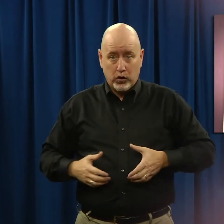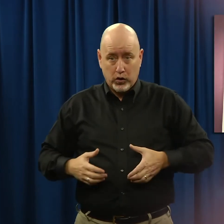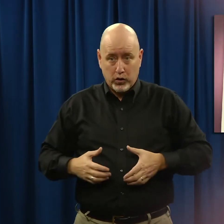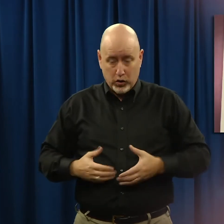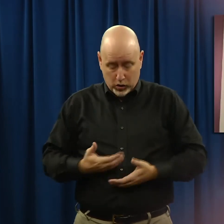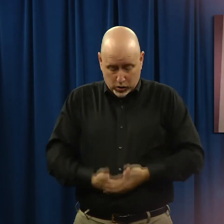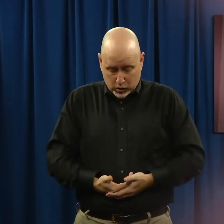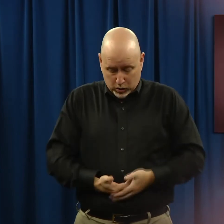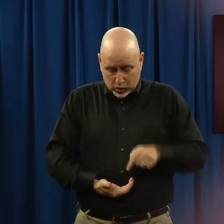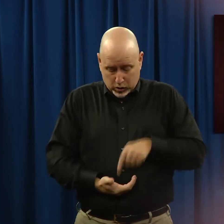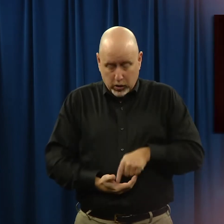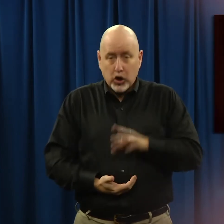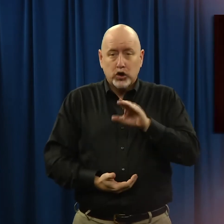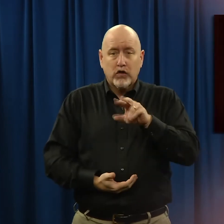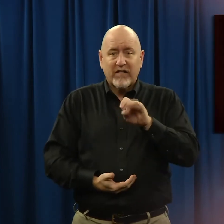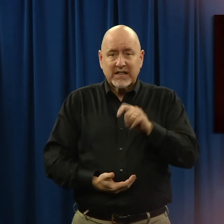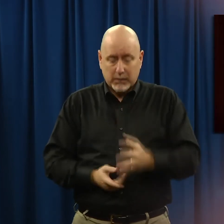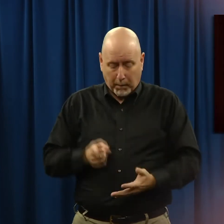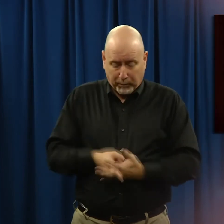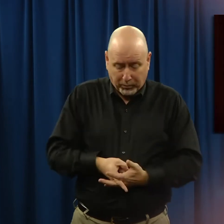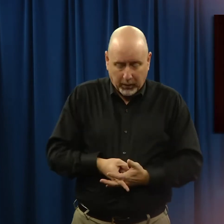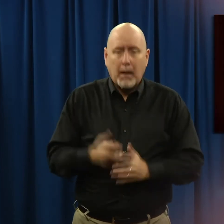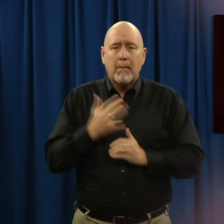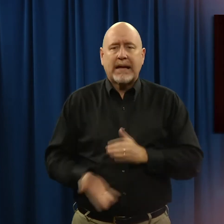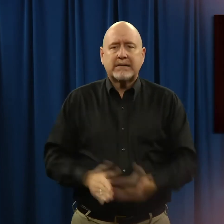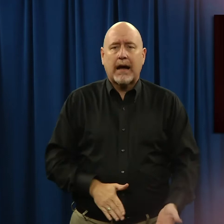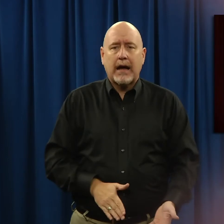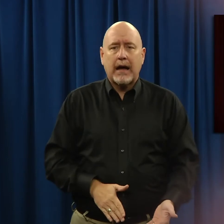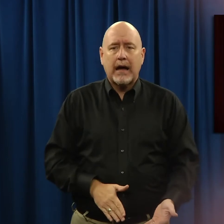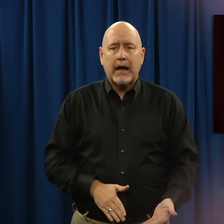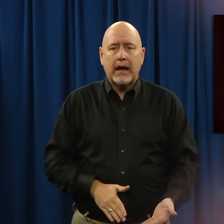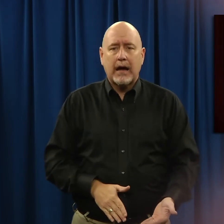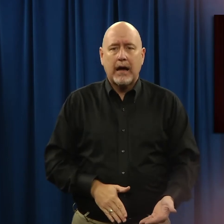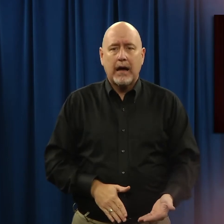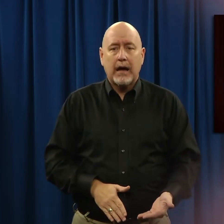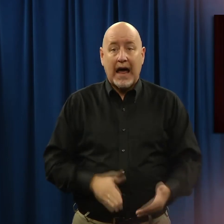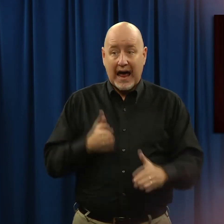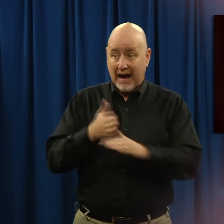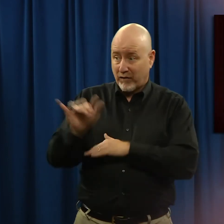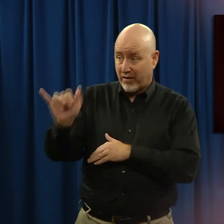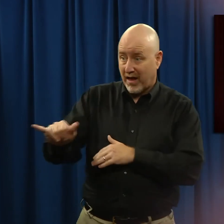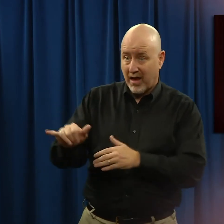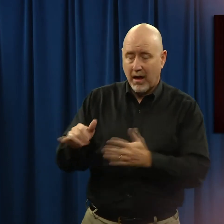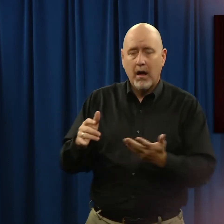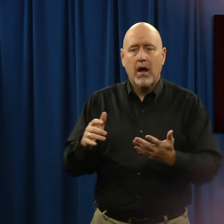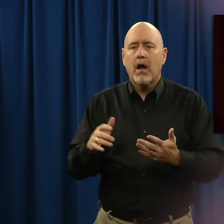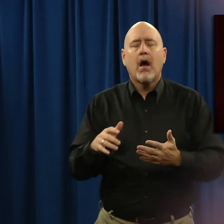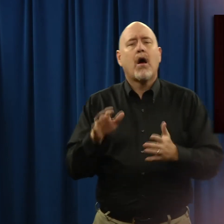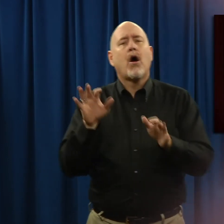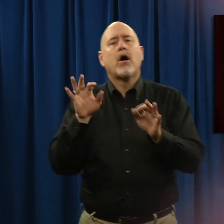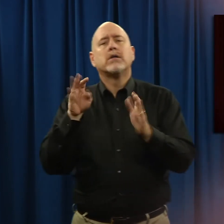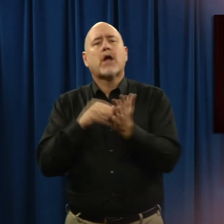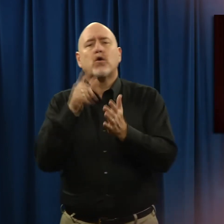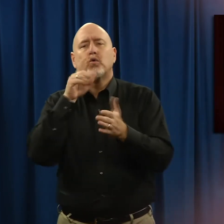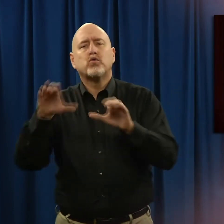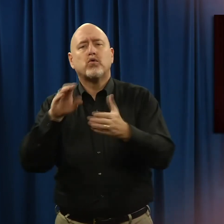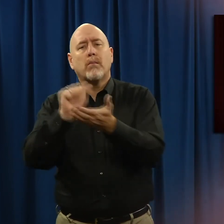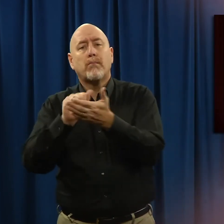an abortion. As to the question of pain in this procedure, abortionists will have you to believe that it's relatively